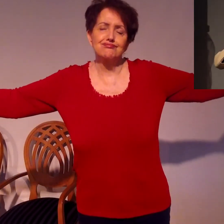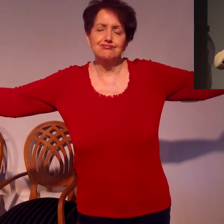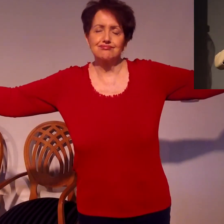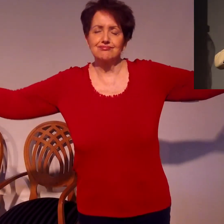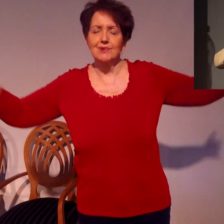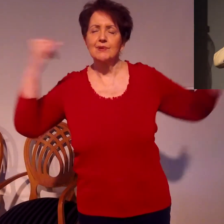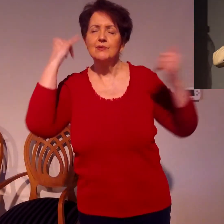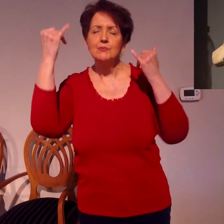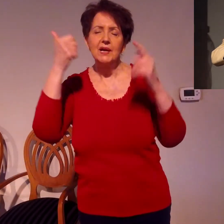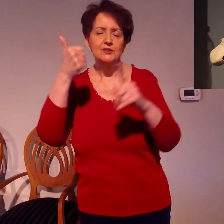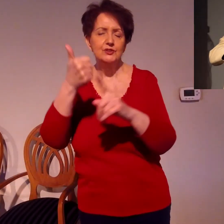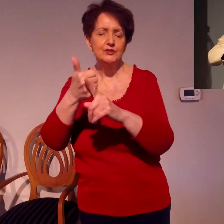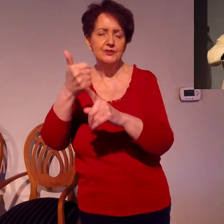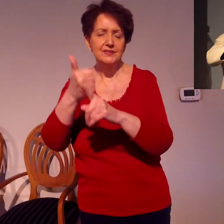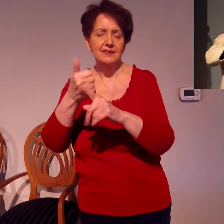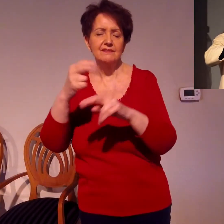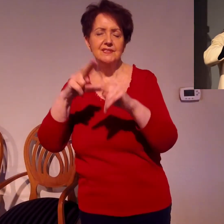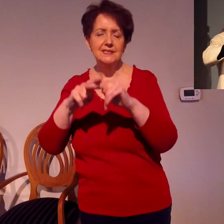Imagine you're sitting with me